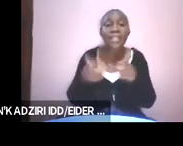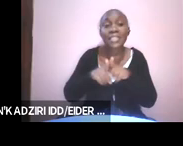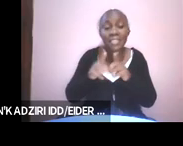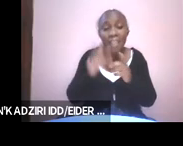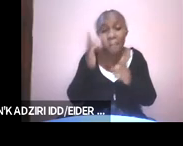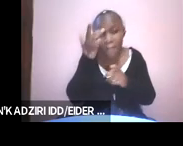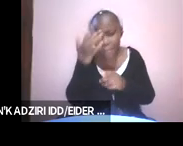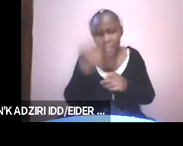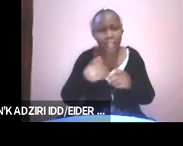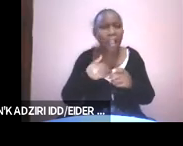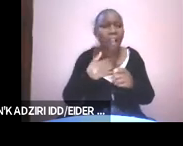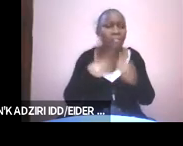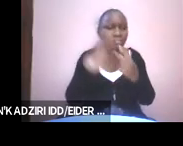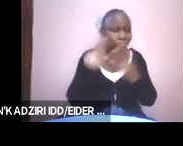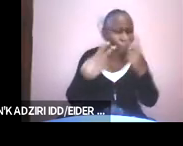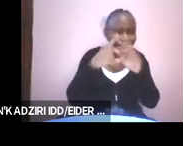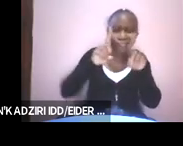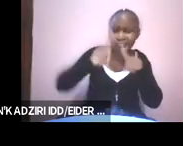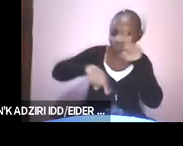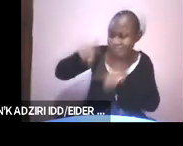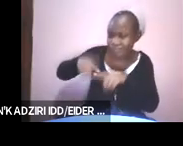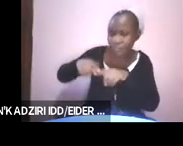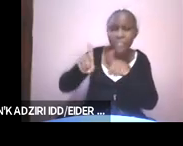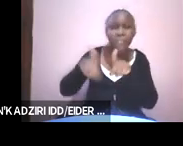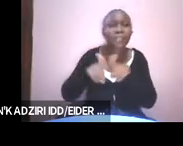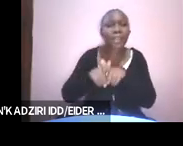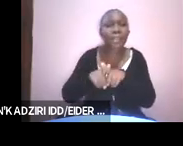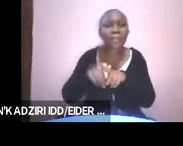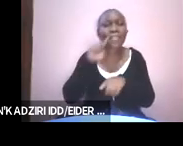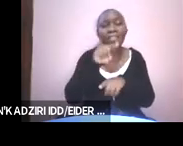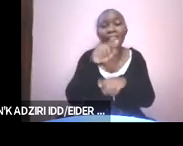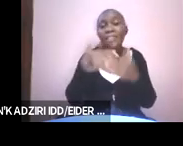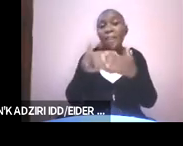and standpoints. So how does this preprint allow us